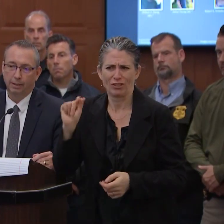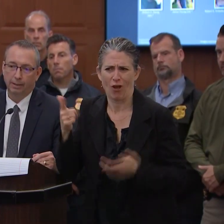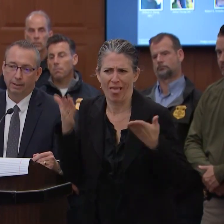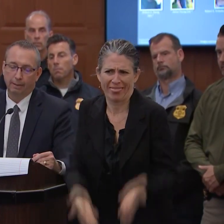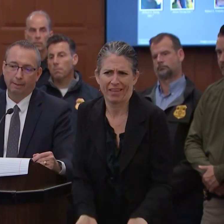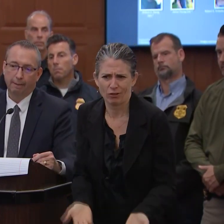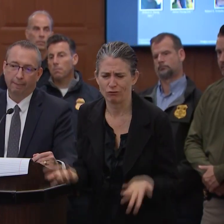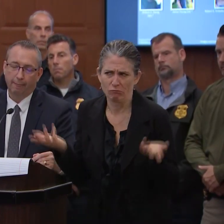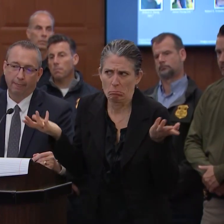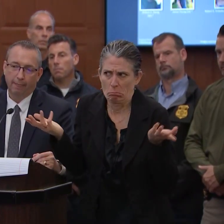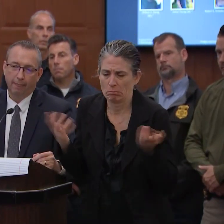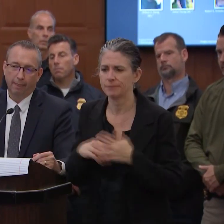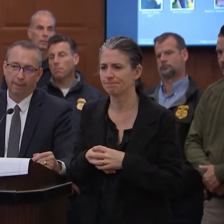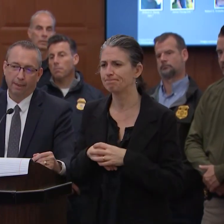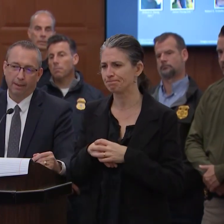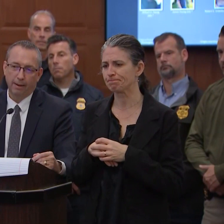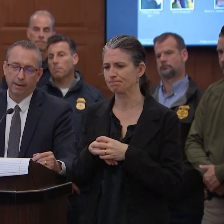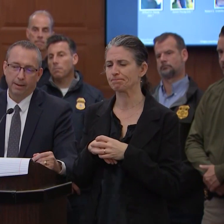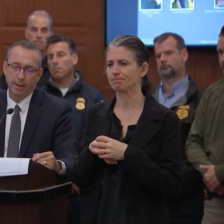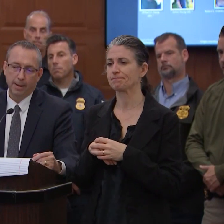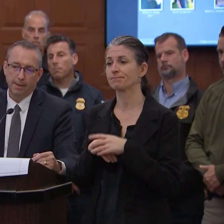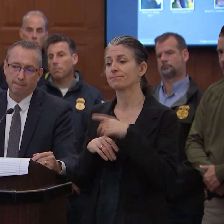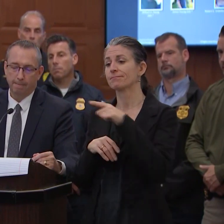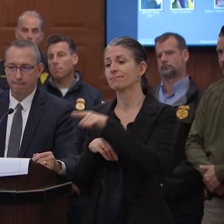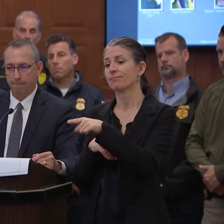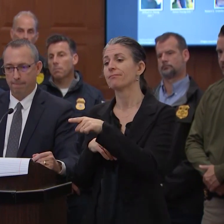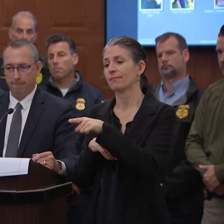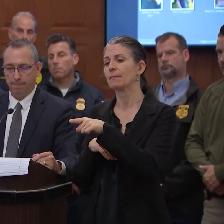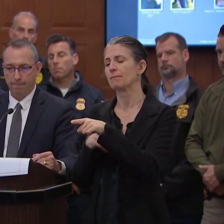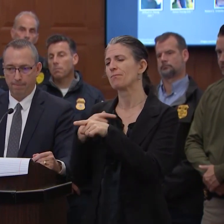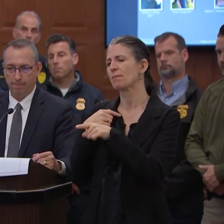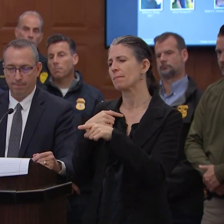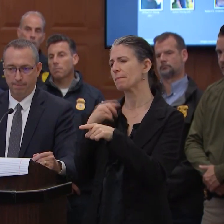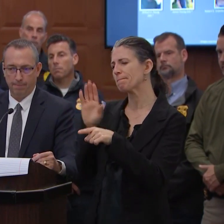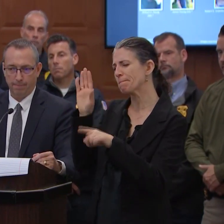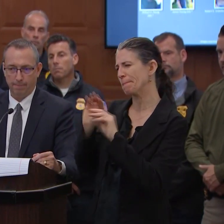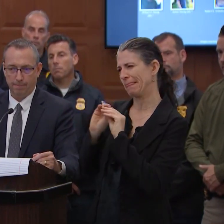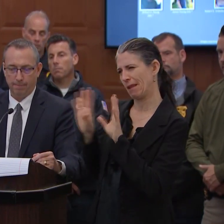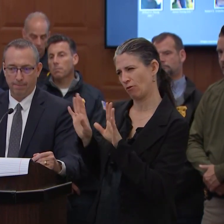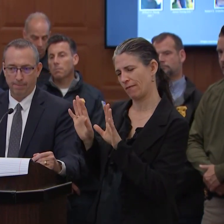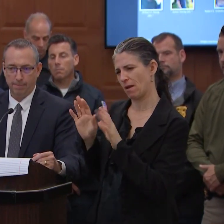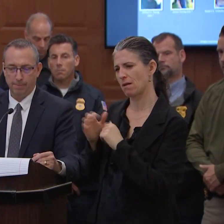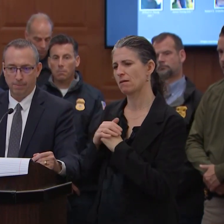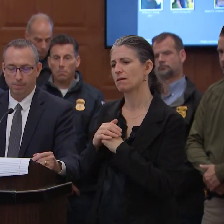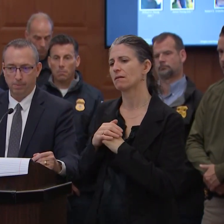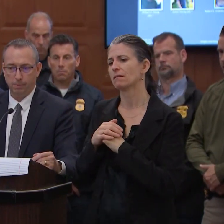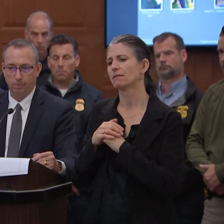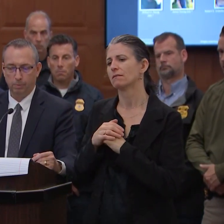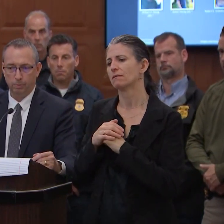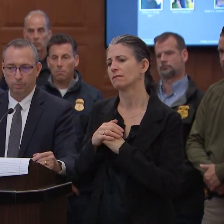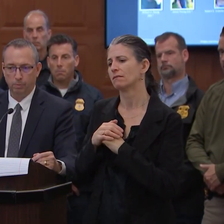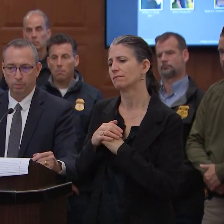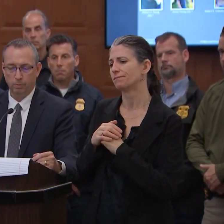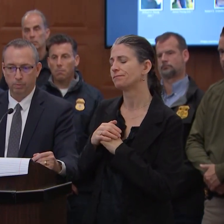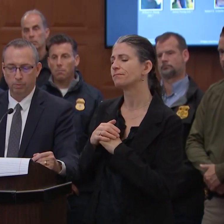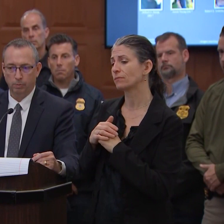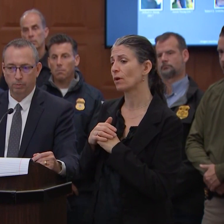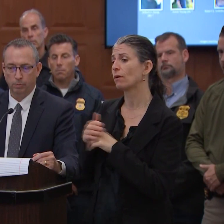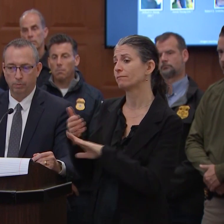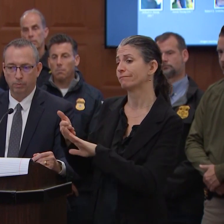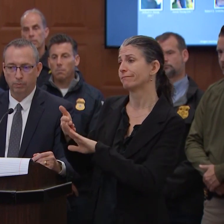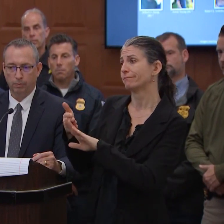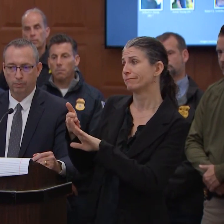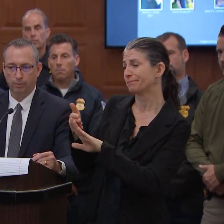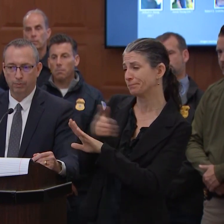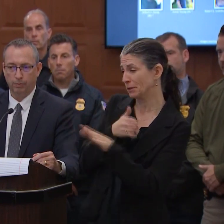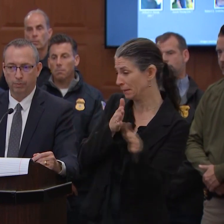did. Can you clarify whether you guys found anything that would confirm that this is premeditated at all? And if you have, then what was